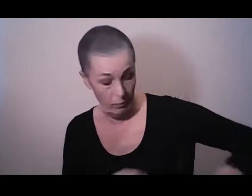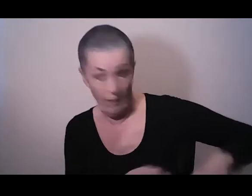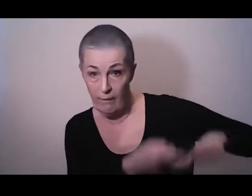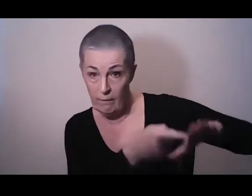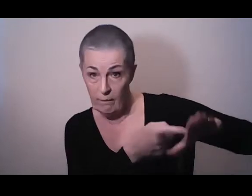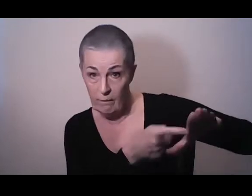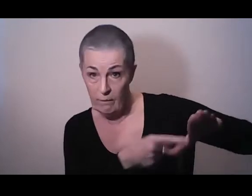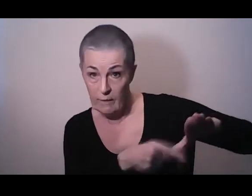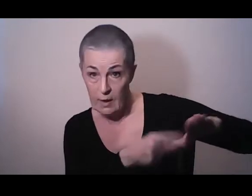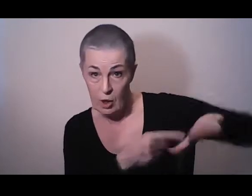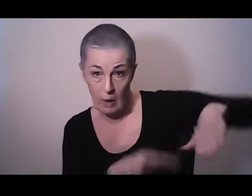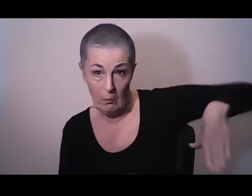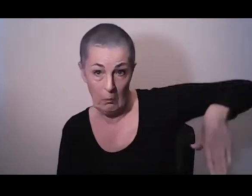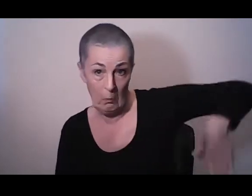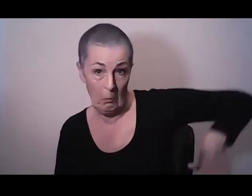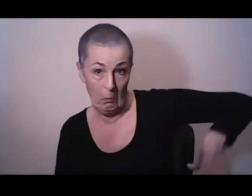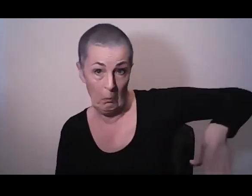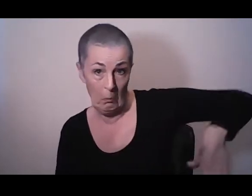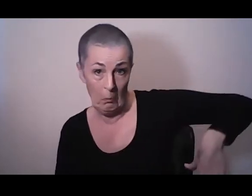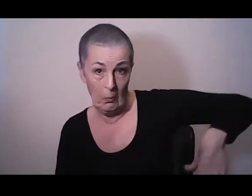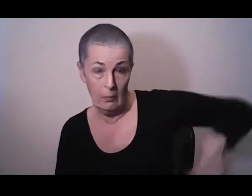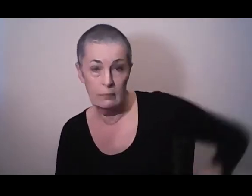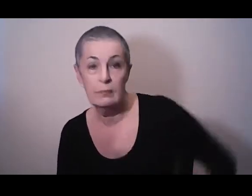pointing towards your buttock cheek.